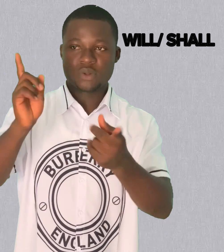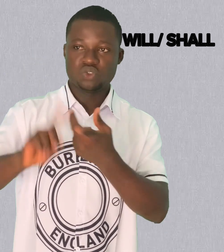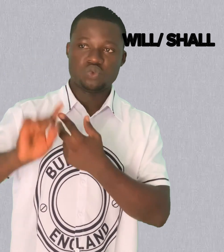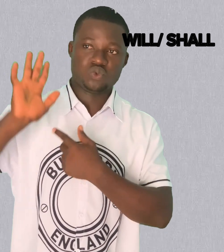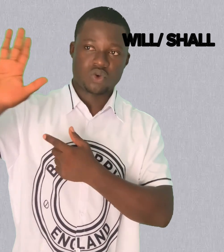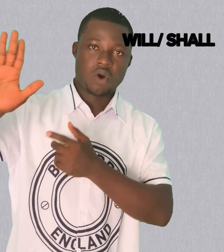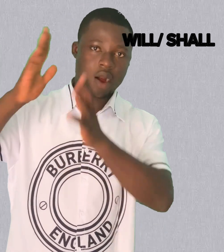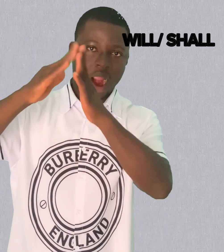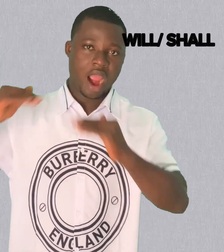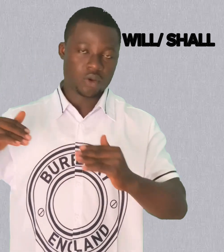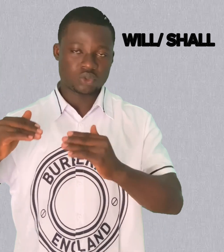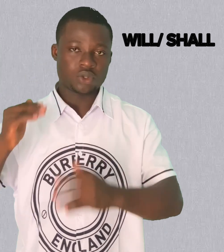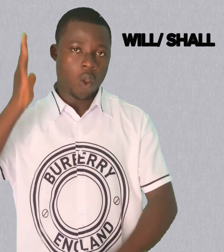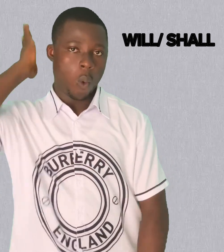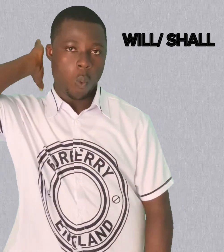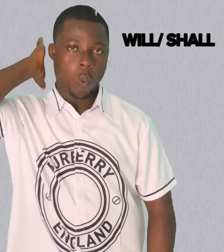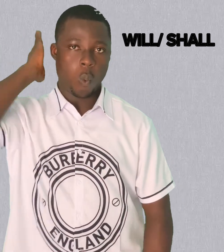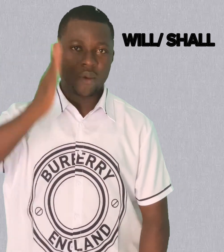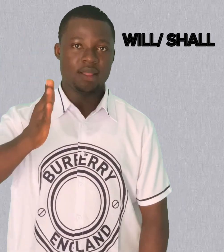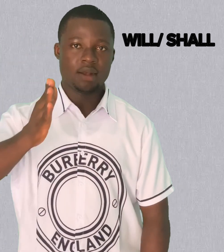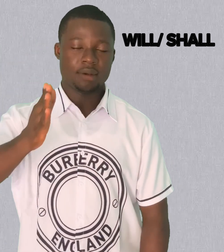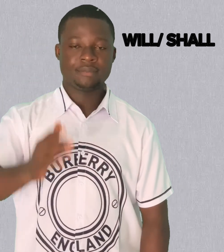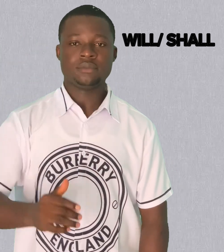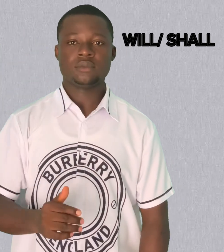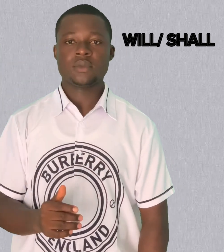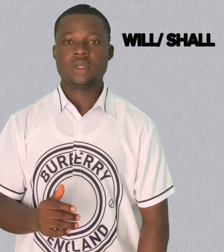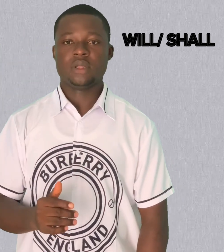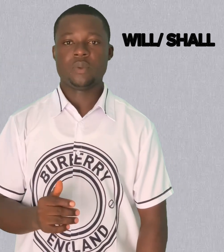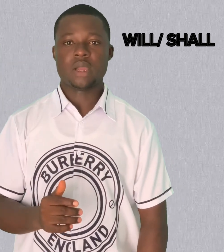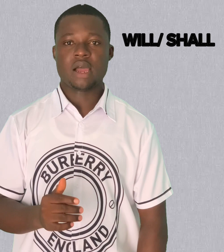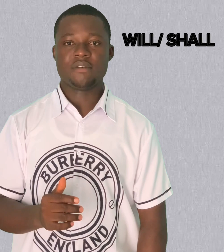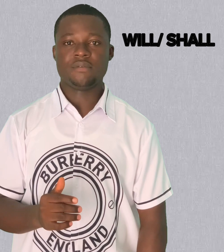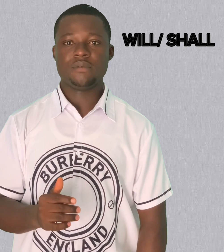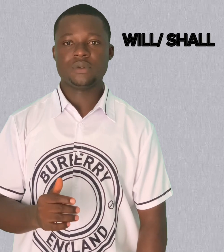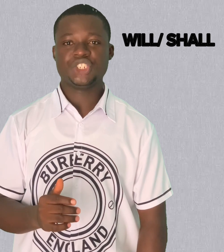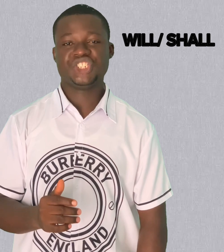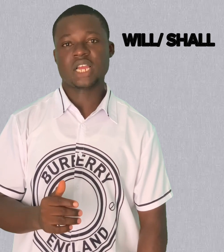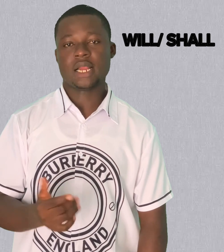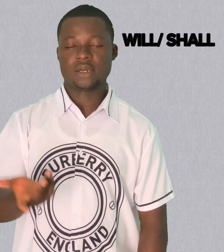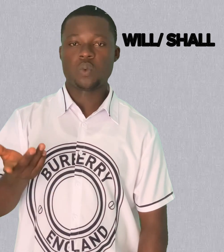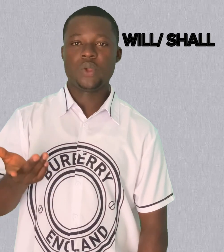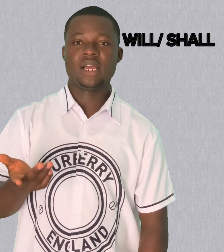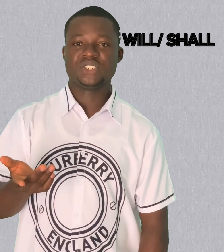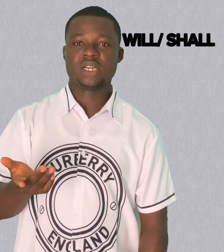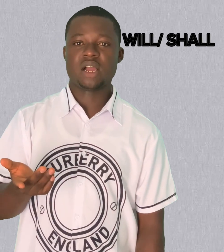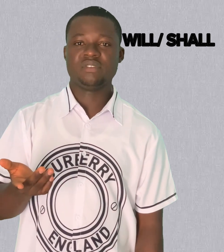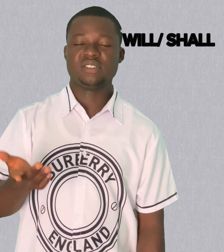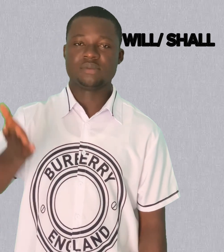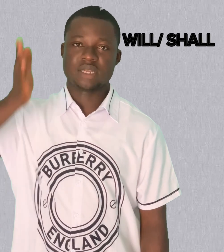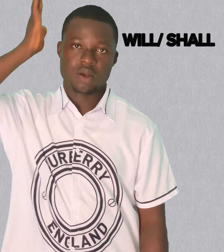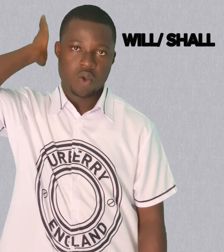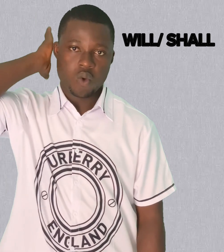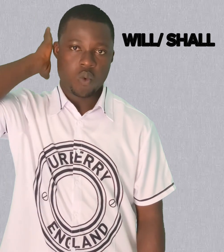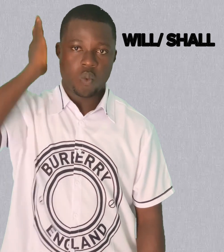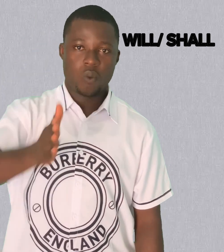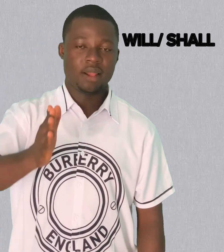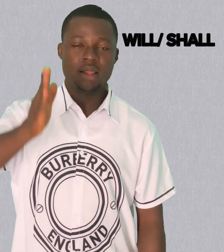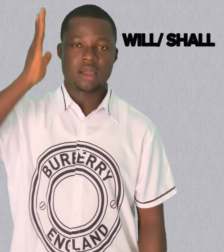to your house. Will. Then we have shall. Will and shall have the same sign. Will